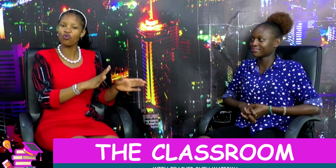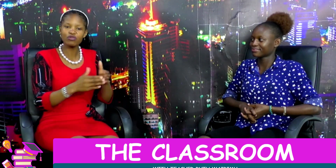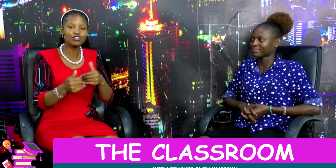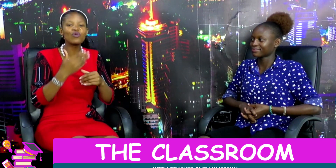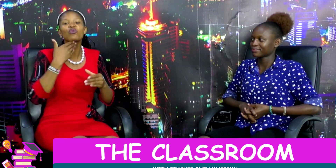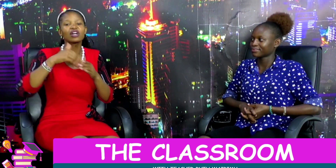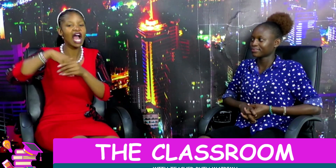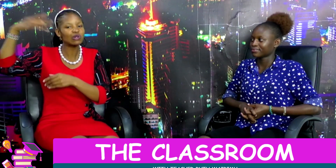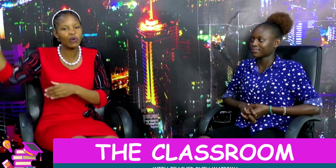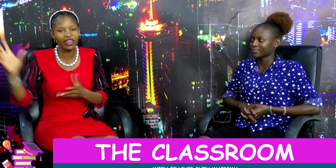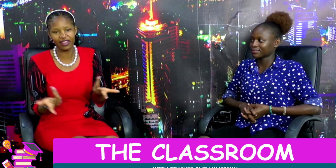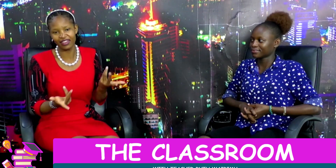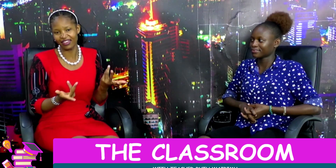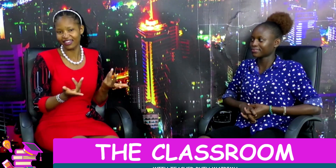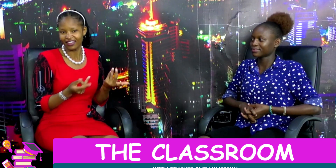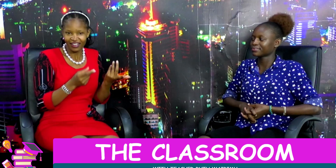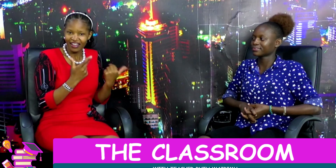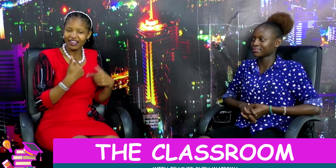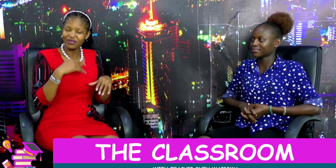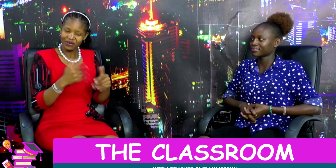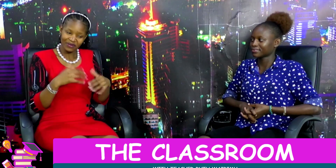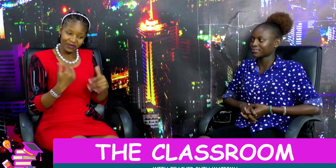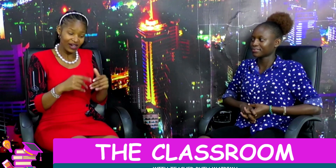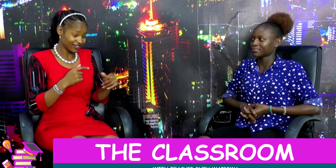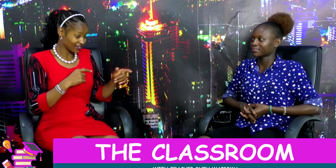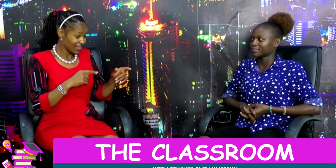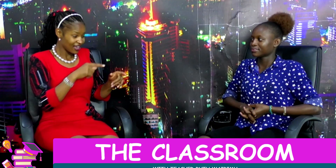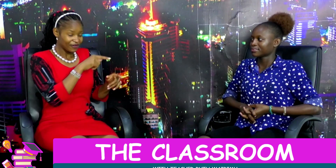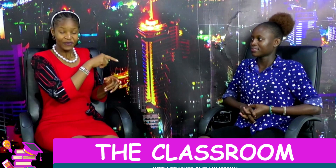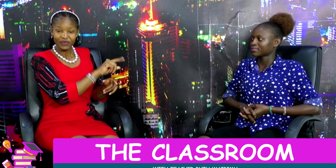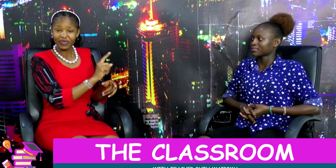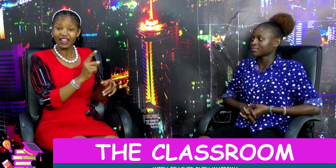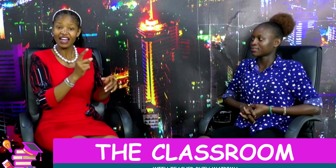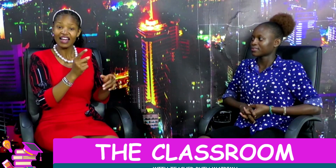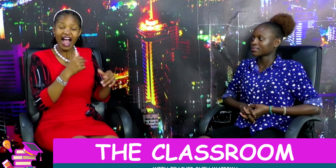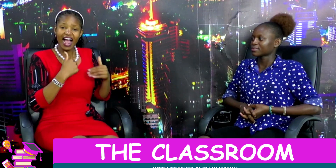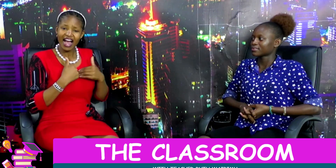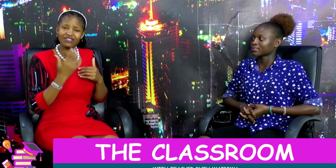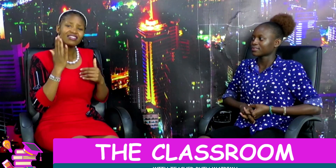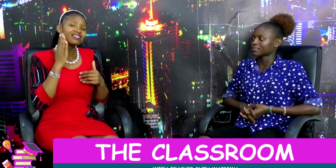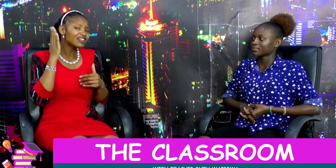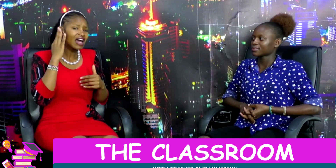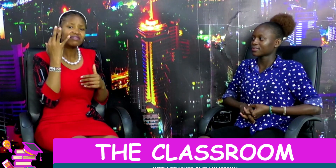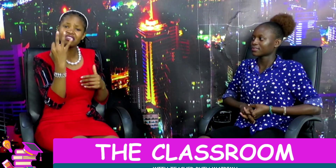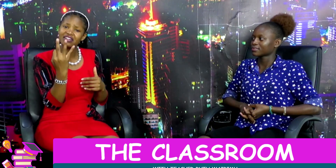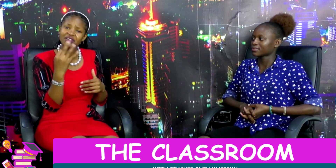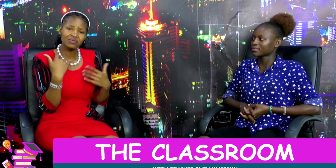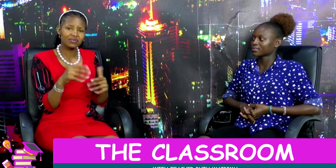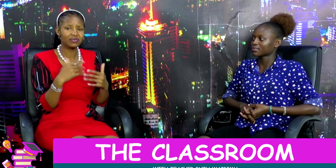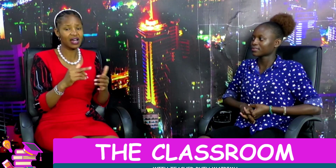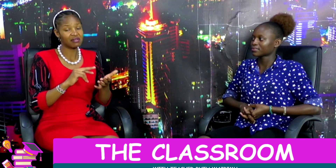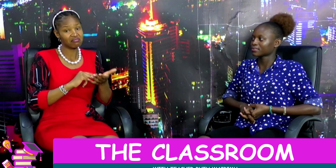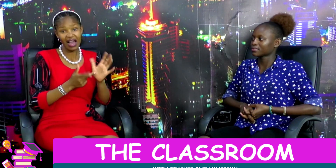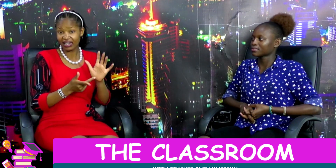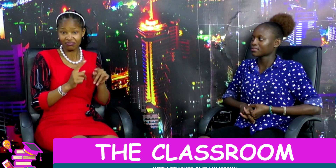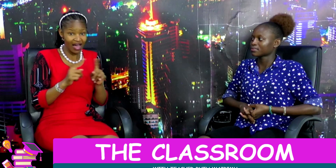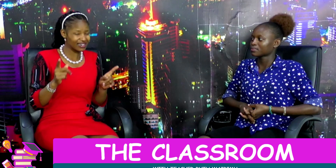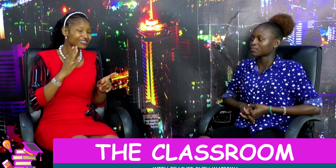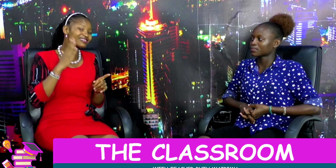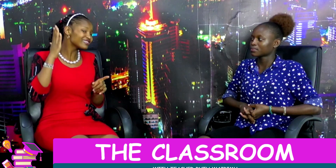sign language. And this actually creates opportunities outside the family level. And if you have other